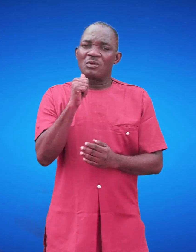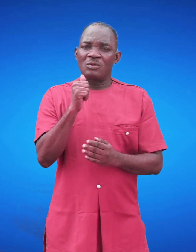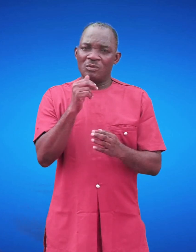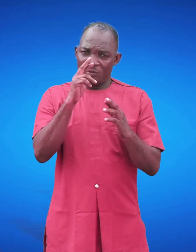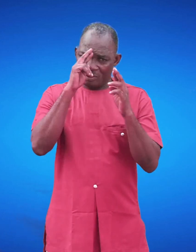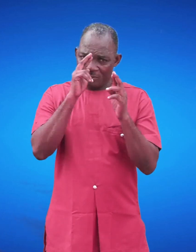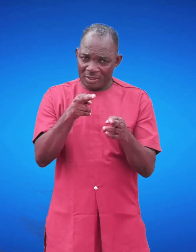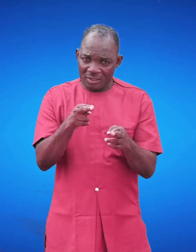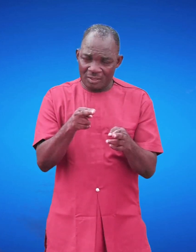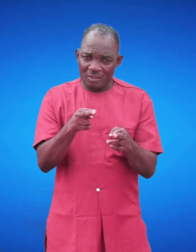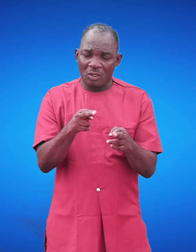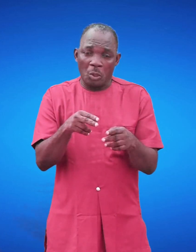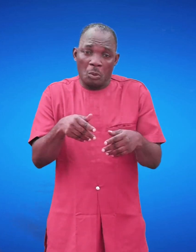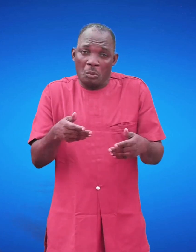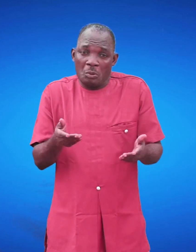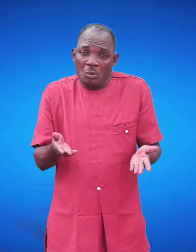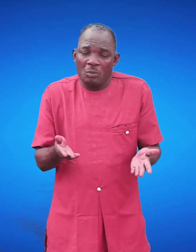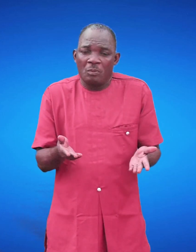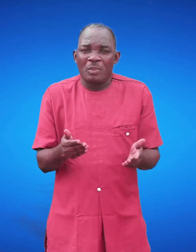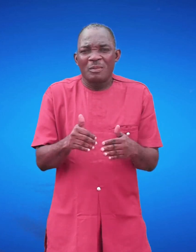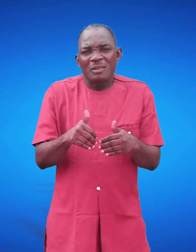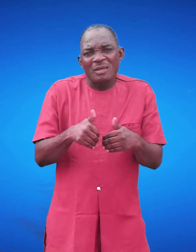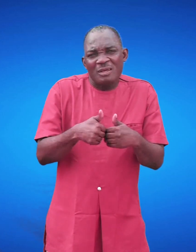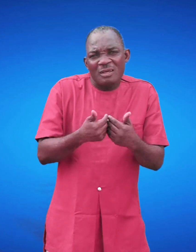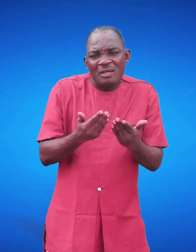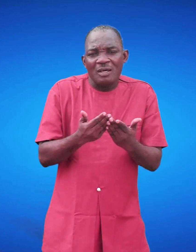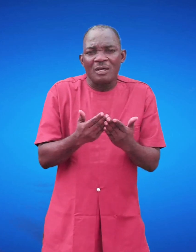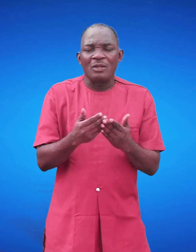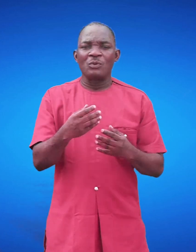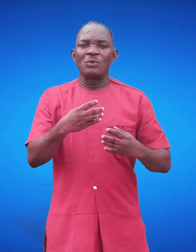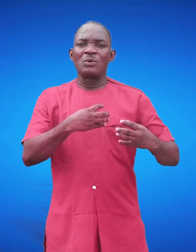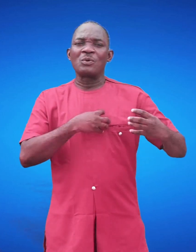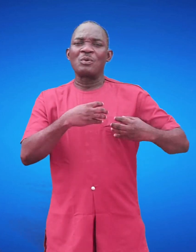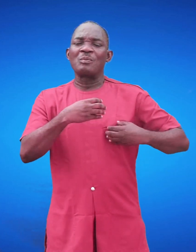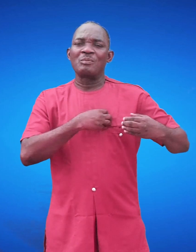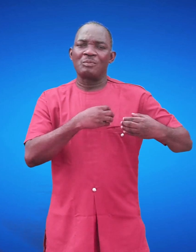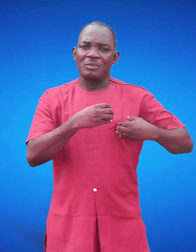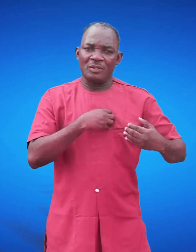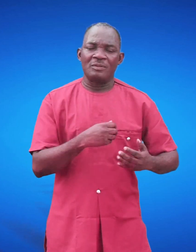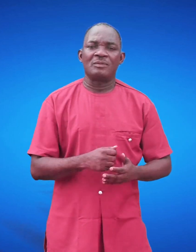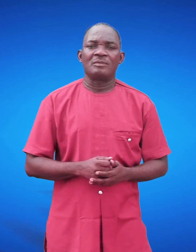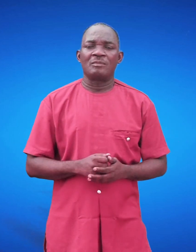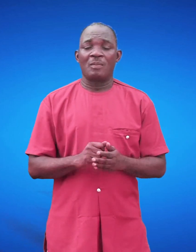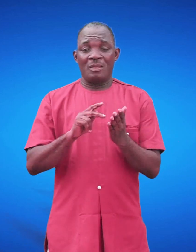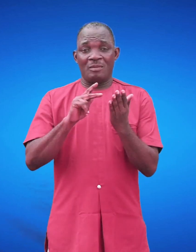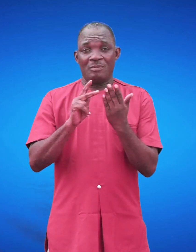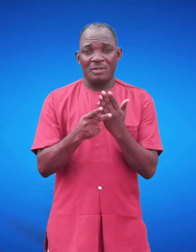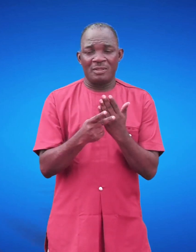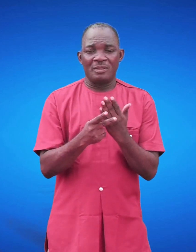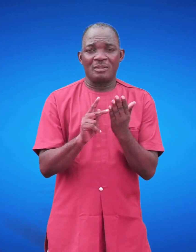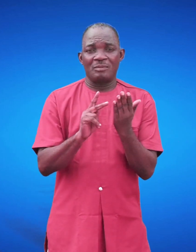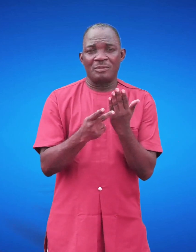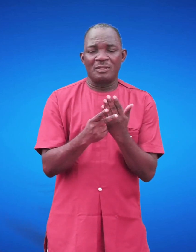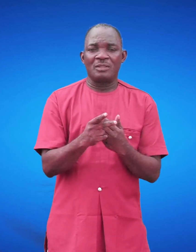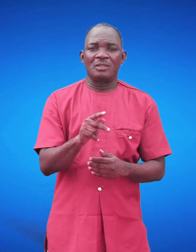respected, or how to complain, pages